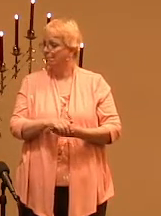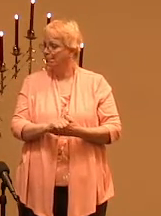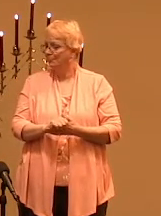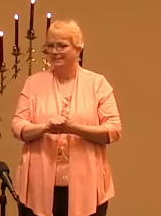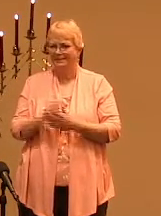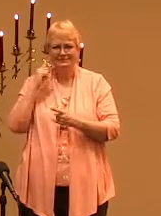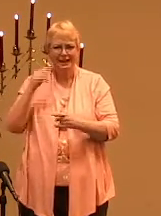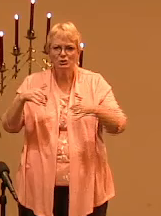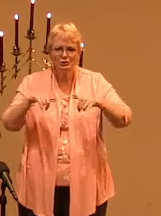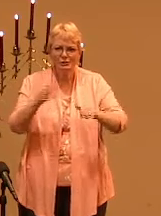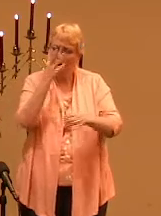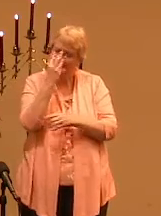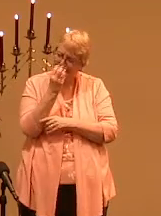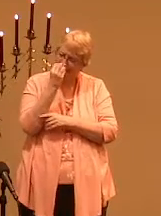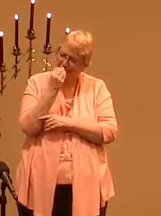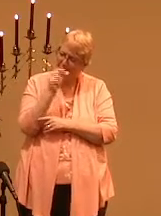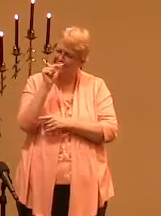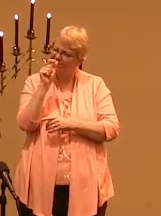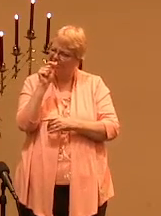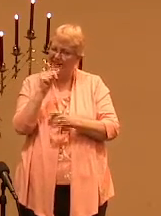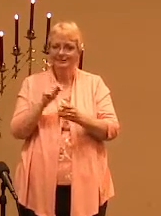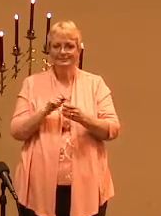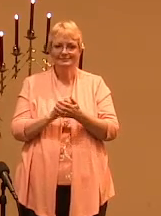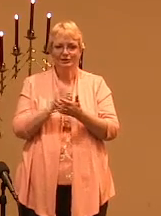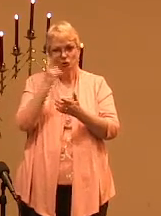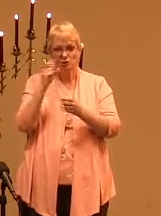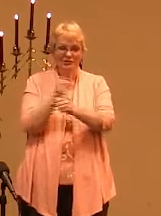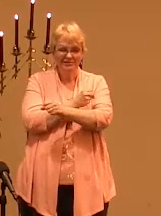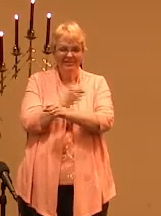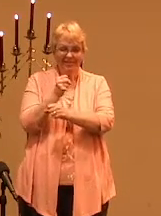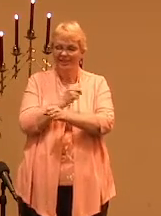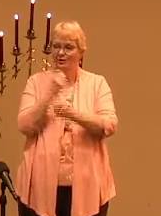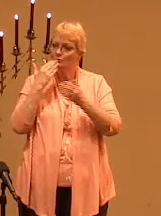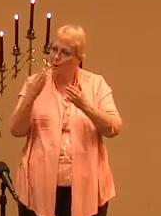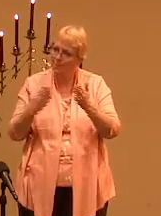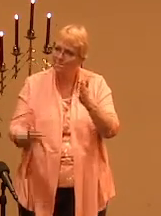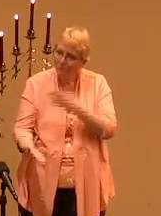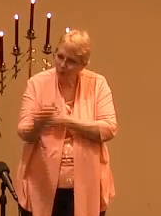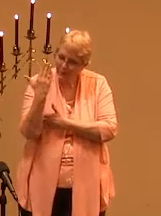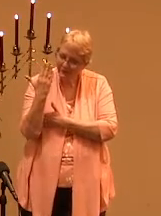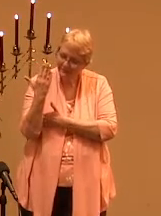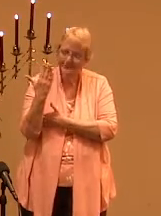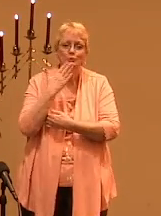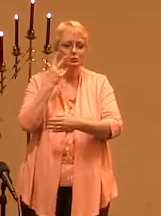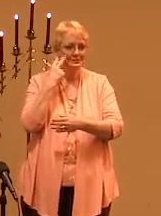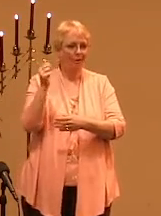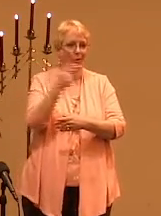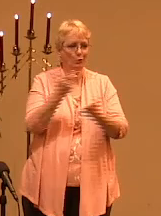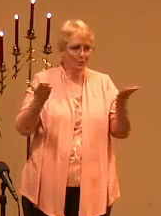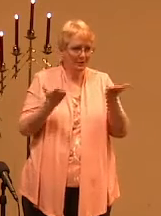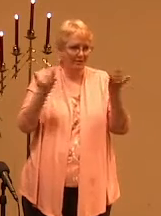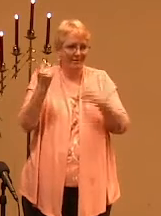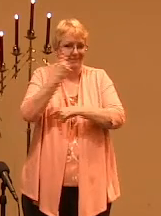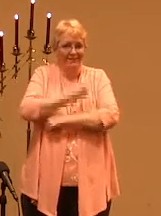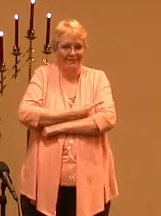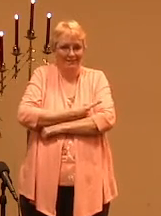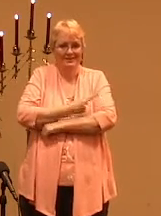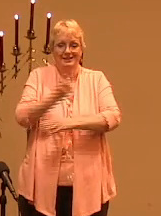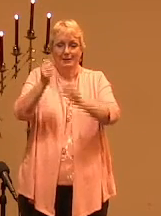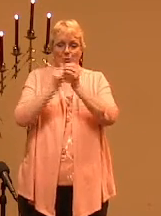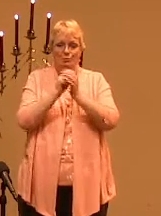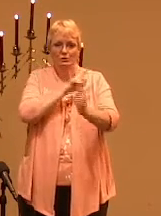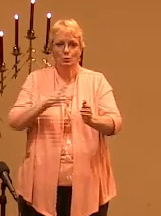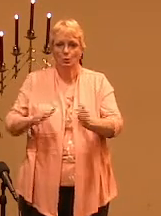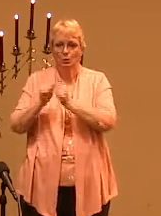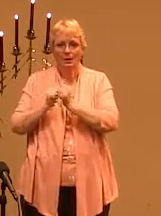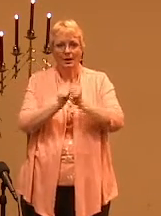Sound like you're still asleep a little bit after singing two songs. Good morning. Morning. It's good to see all of you and good to have the opportunity to worship the Lord together. I'm